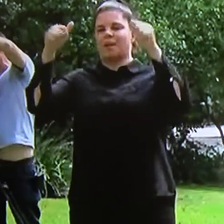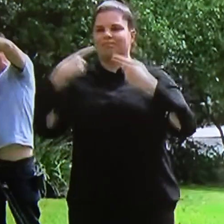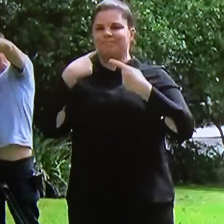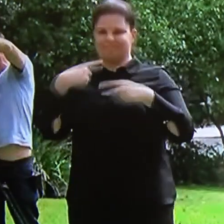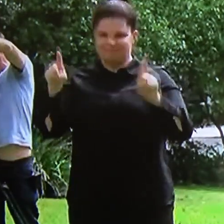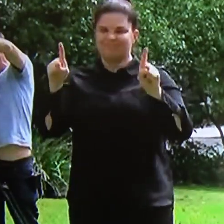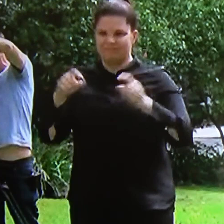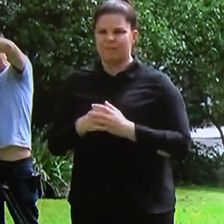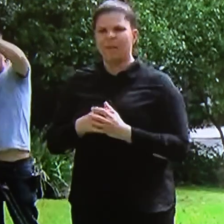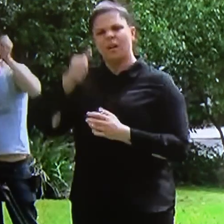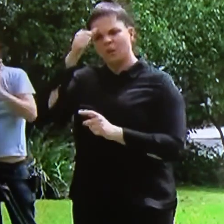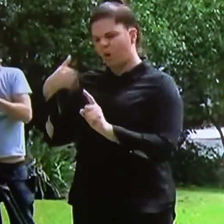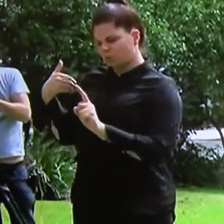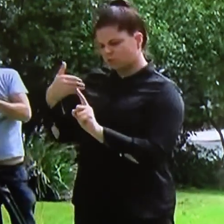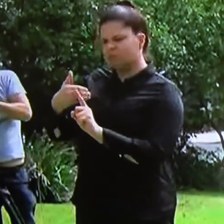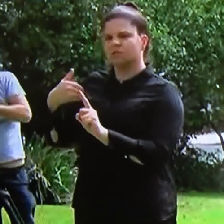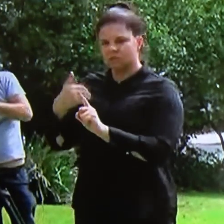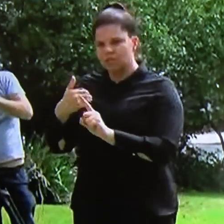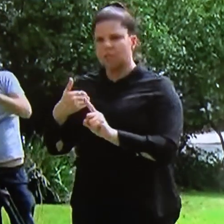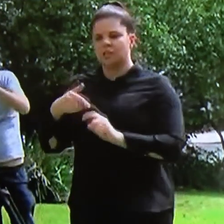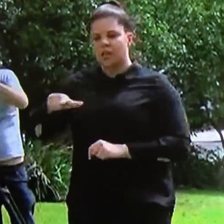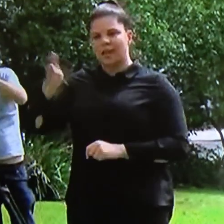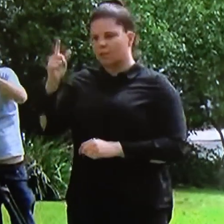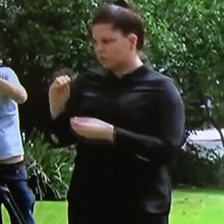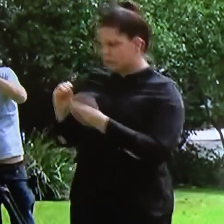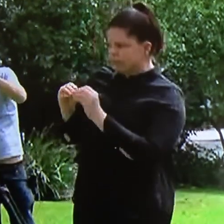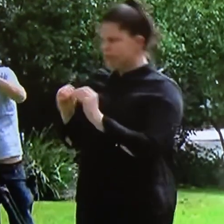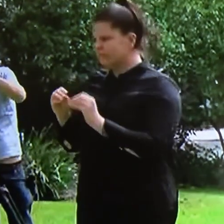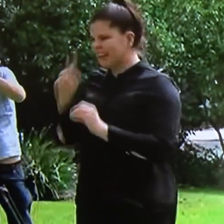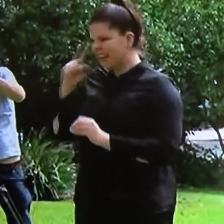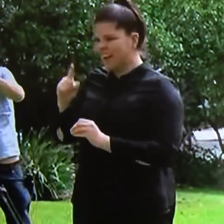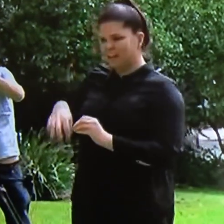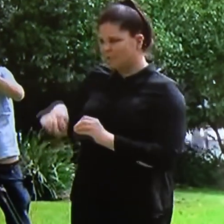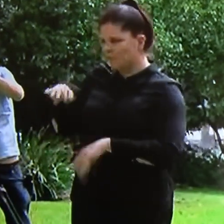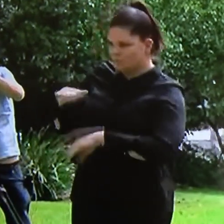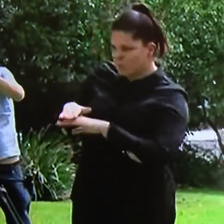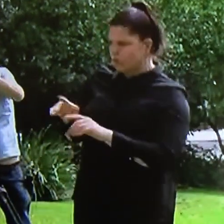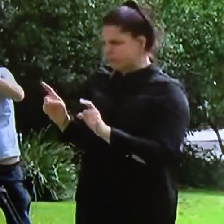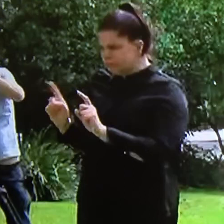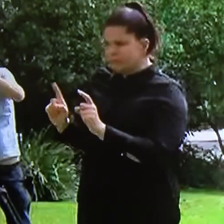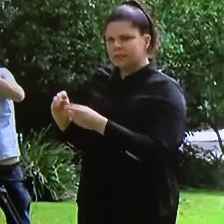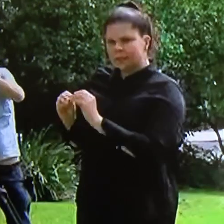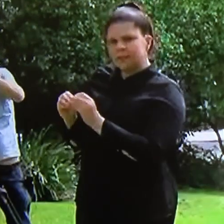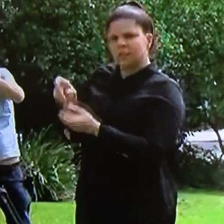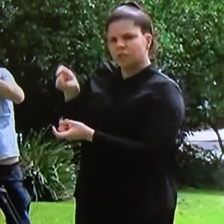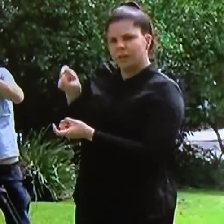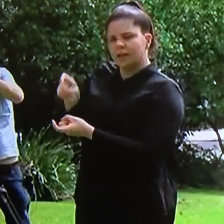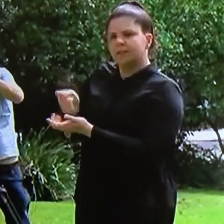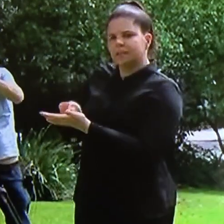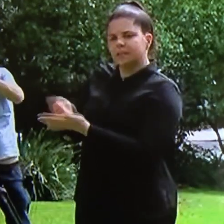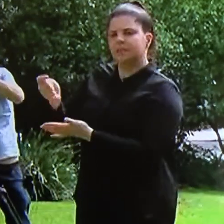been in the process of negotiating with landlords, as the Treasurer expressed. However, getting a